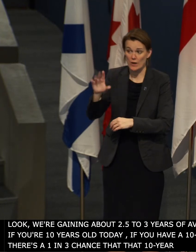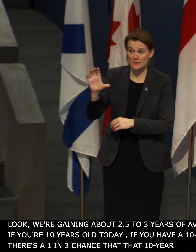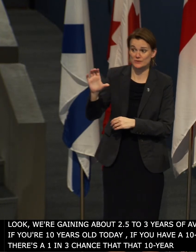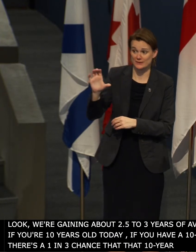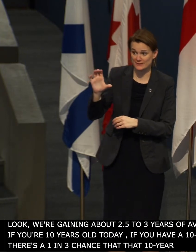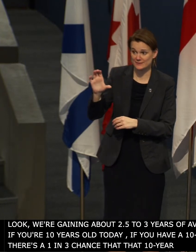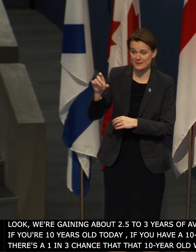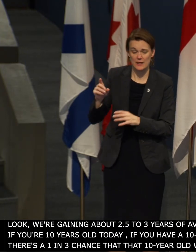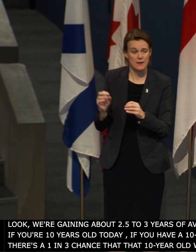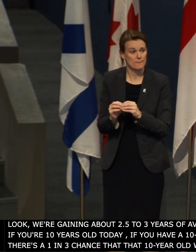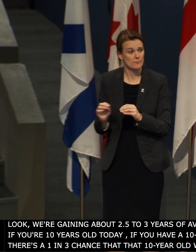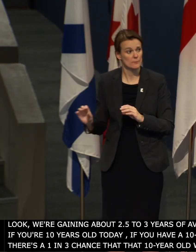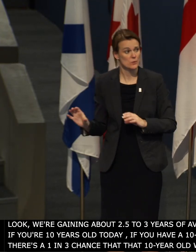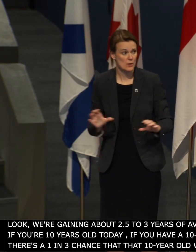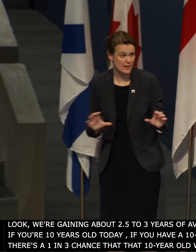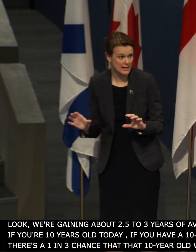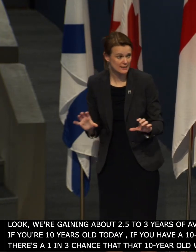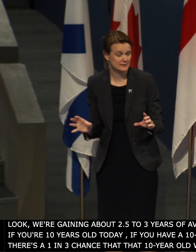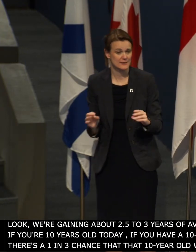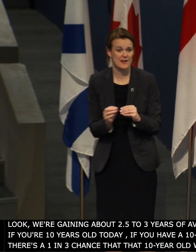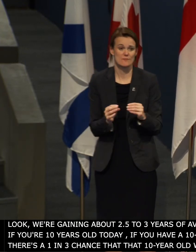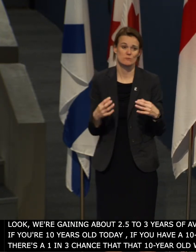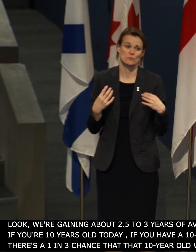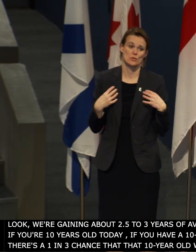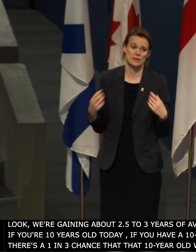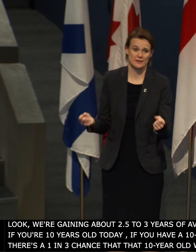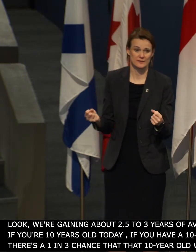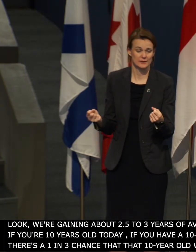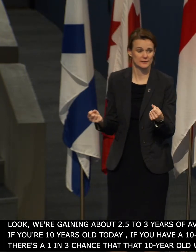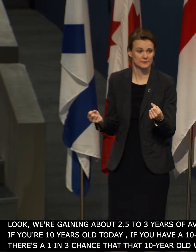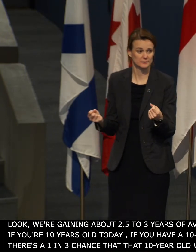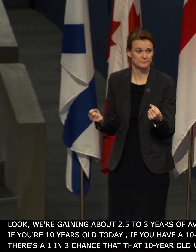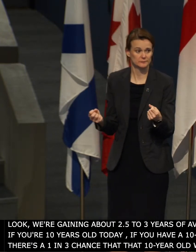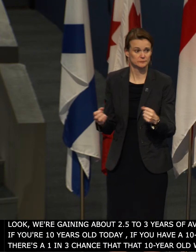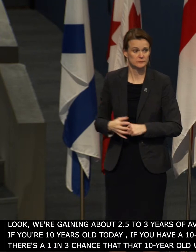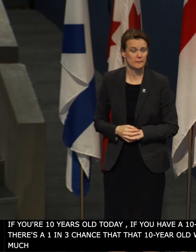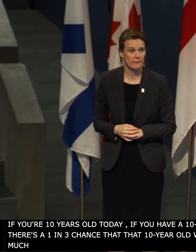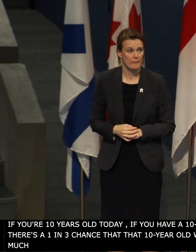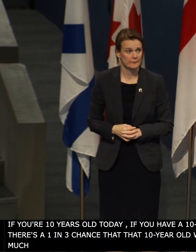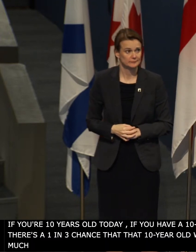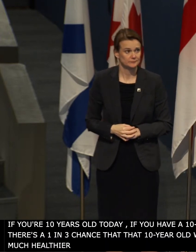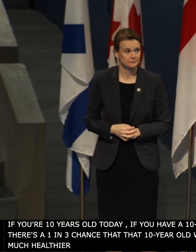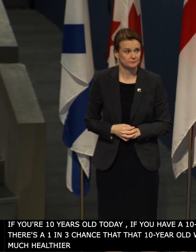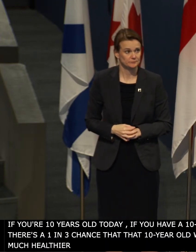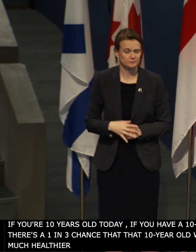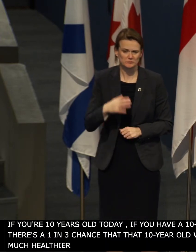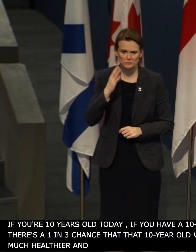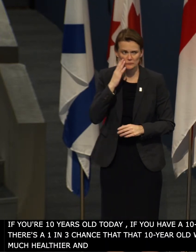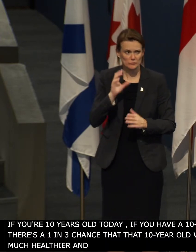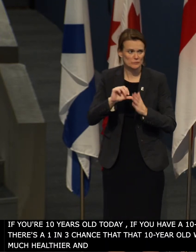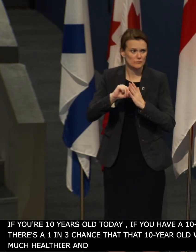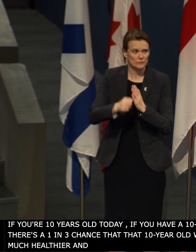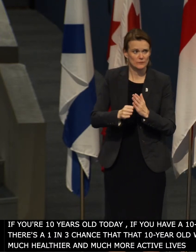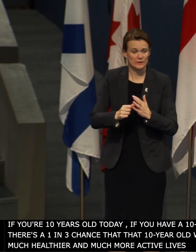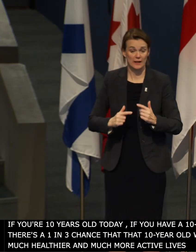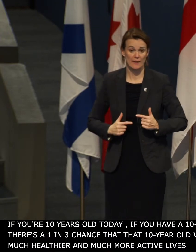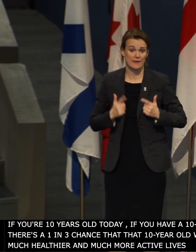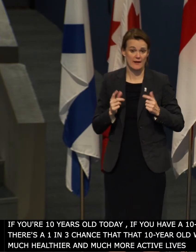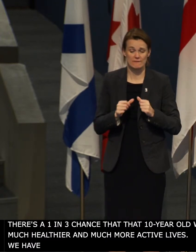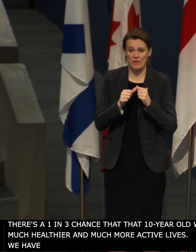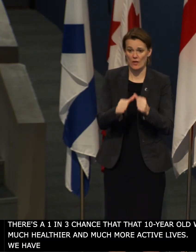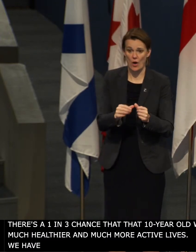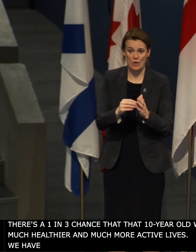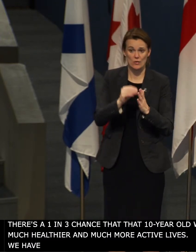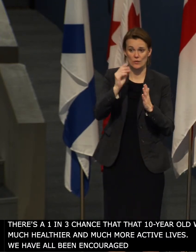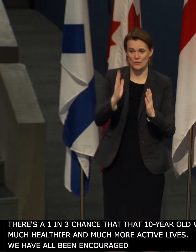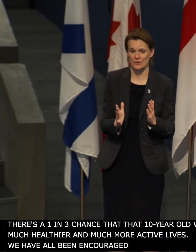will live much active and much healthier lives. Now, we've all been encouraged to be lifelong learners,